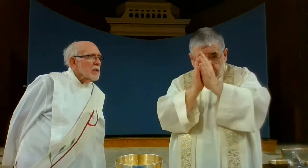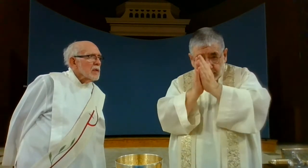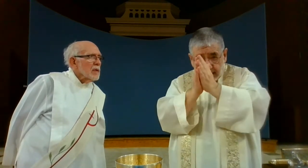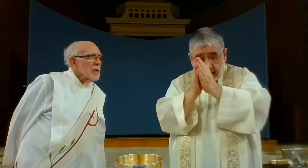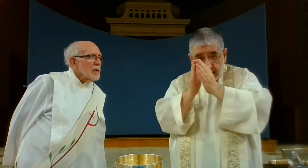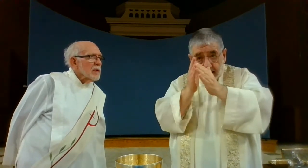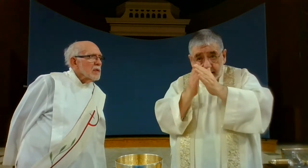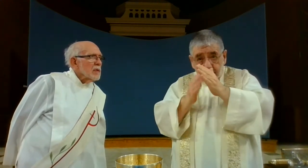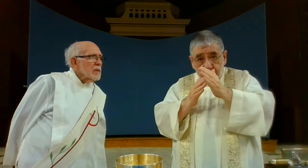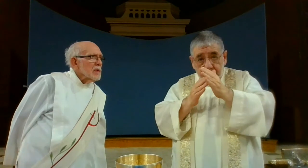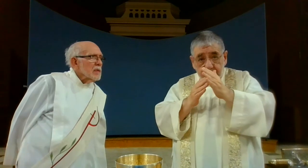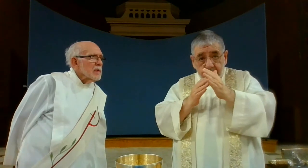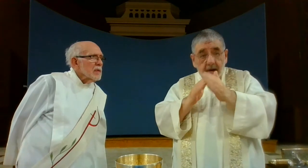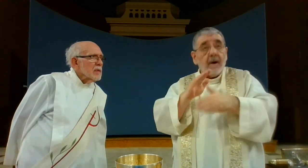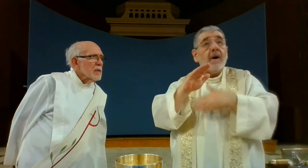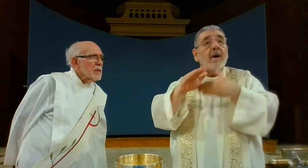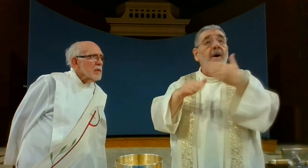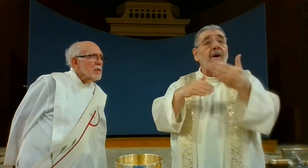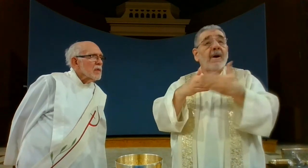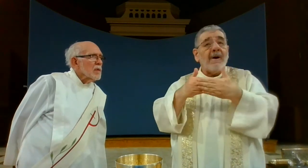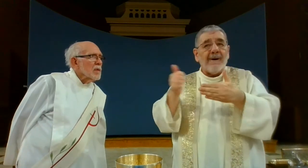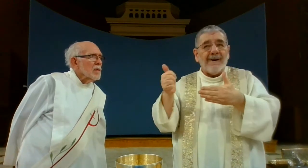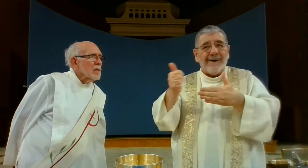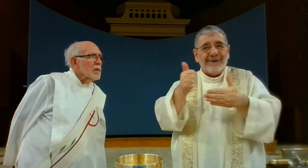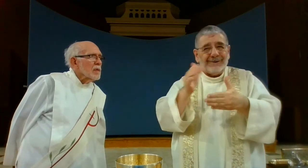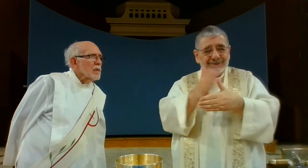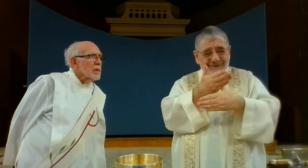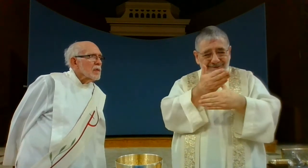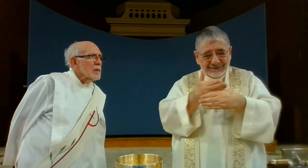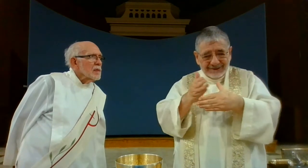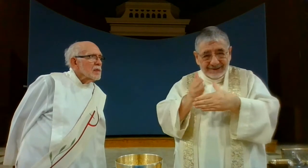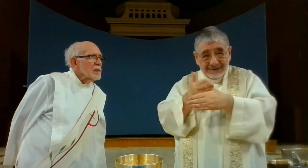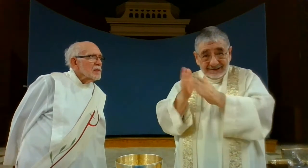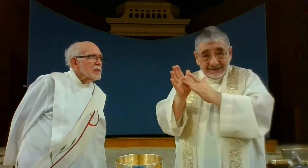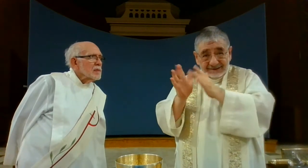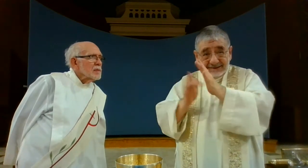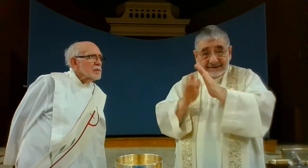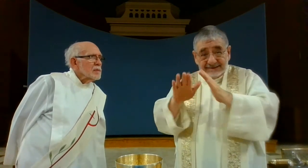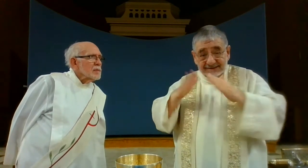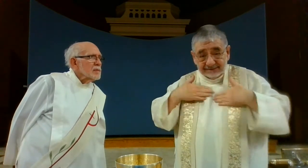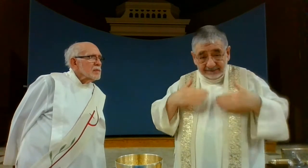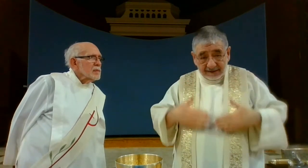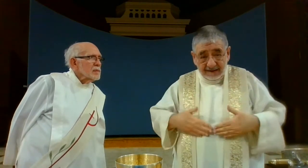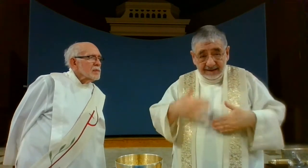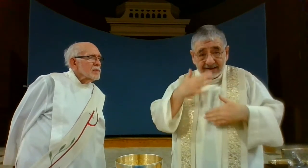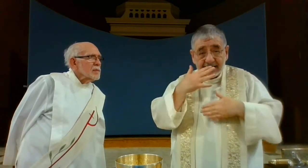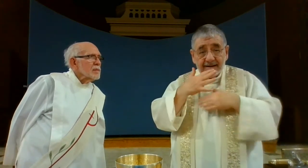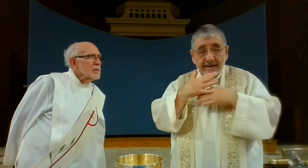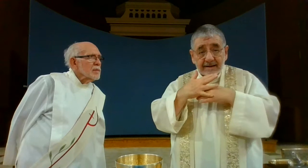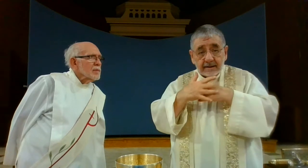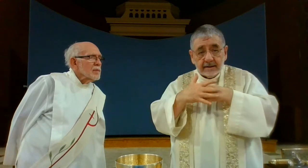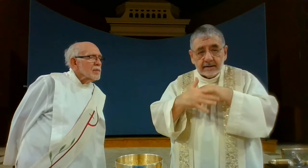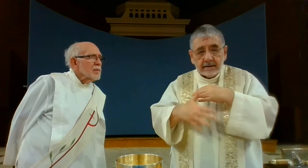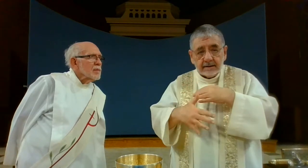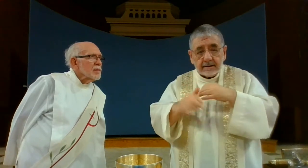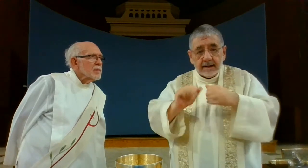Humbly, we pray that by partaking of the body and blood of Christ, we may be